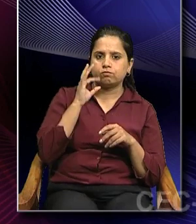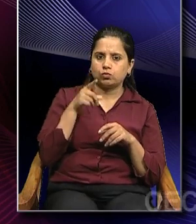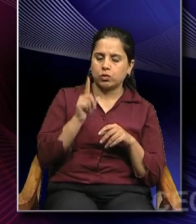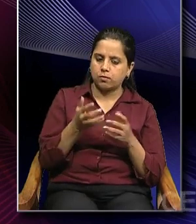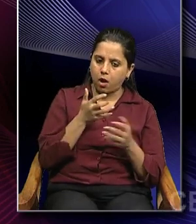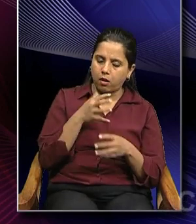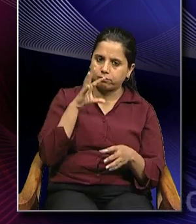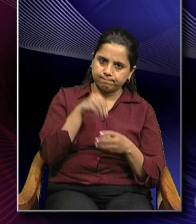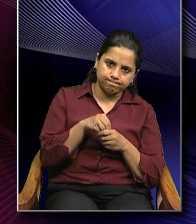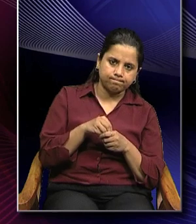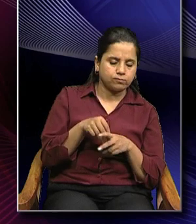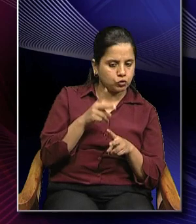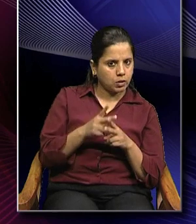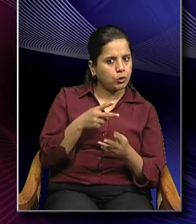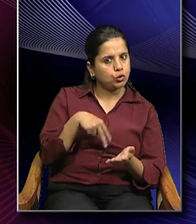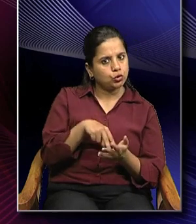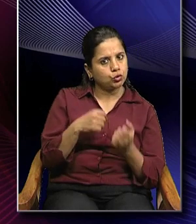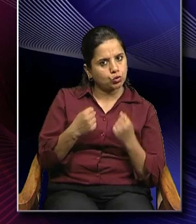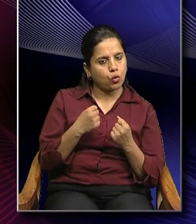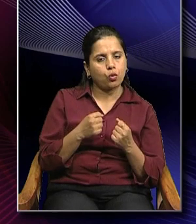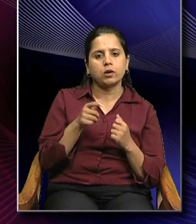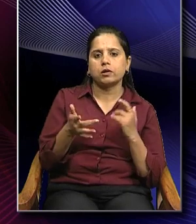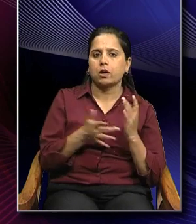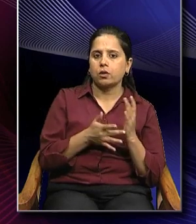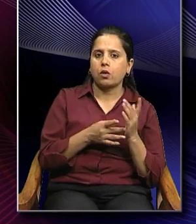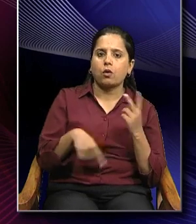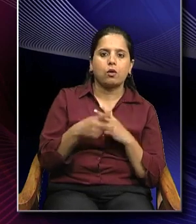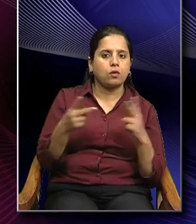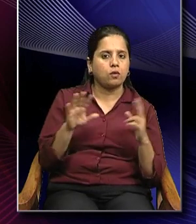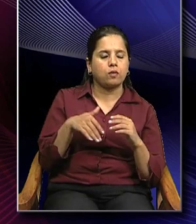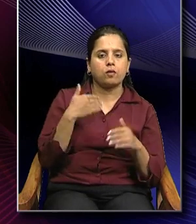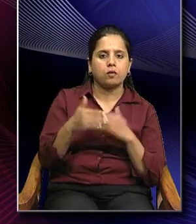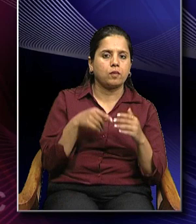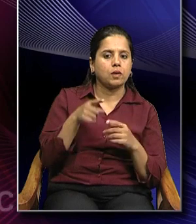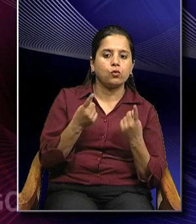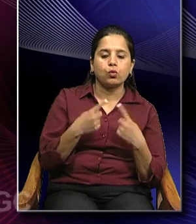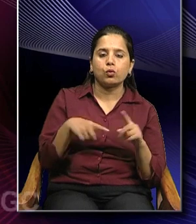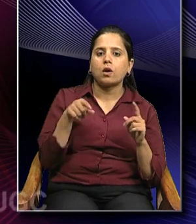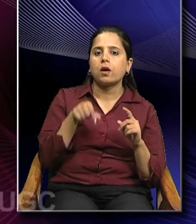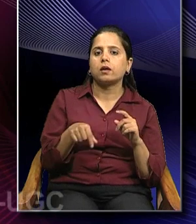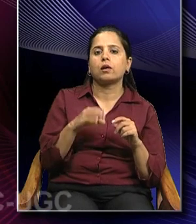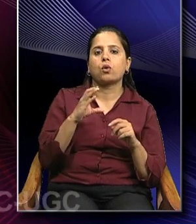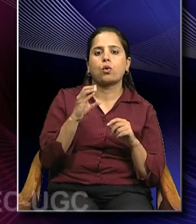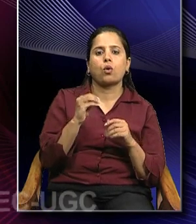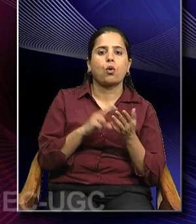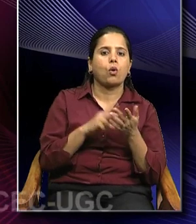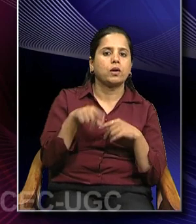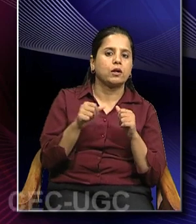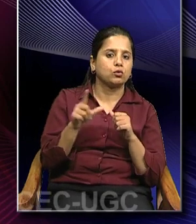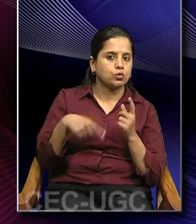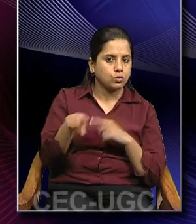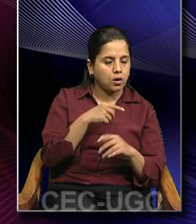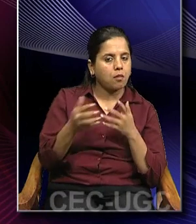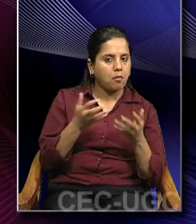marketplace in terms of the augmented technology, in terms of following the predictive marketing and contextual marketing.